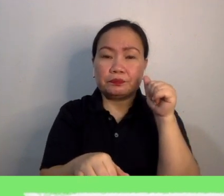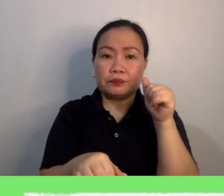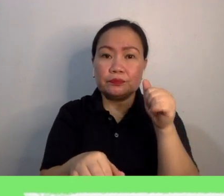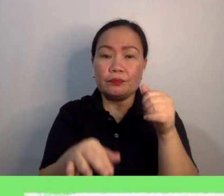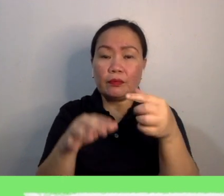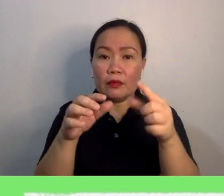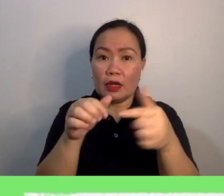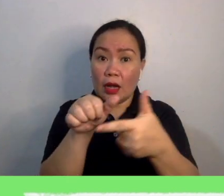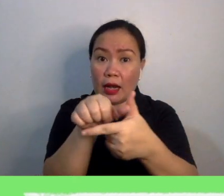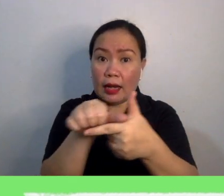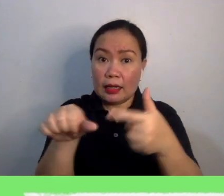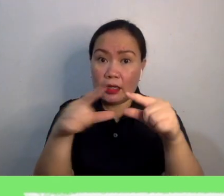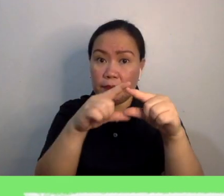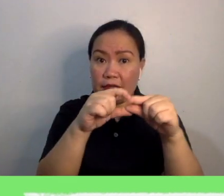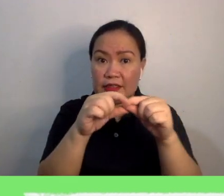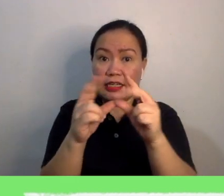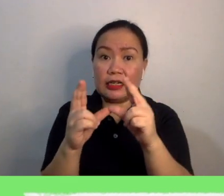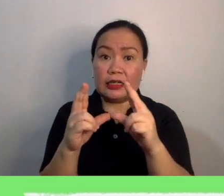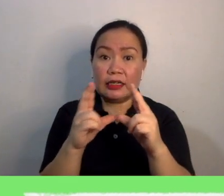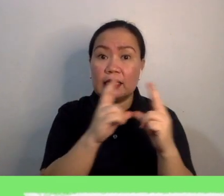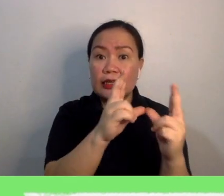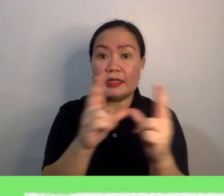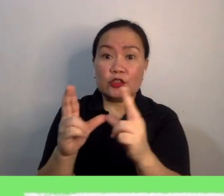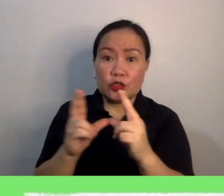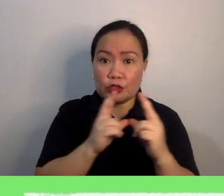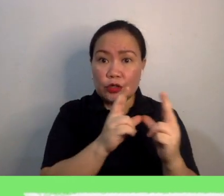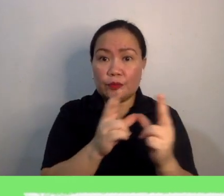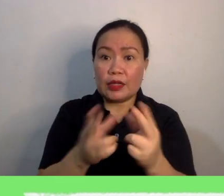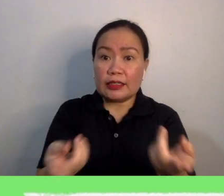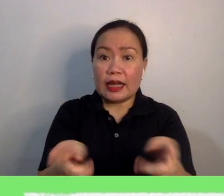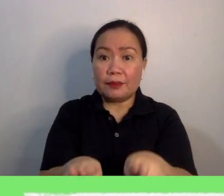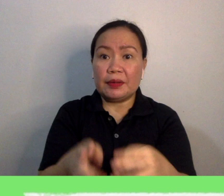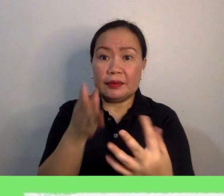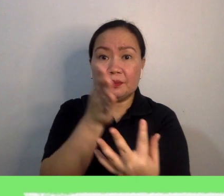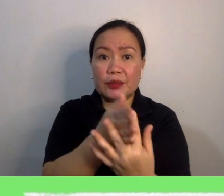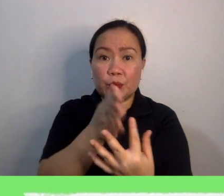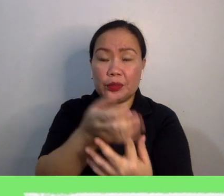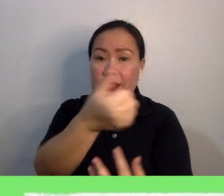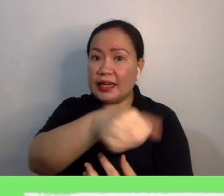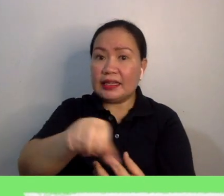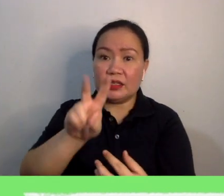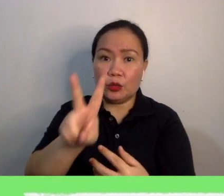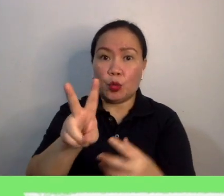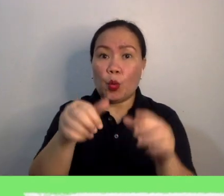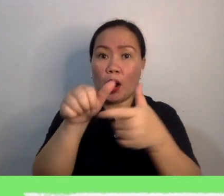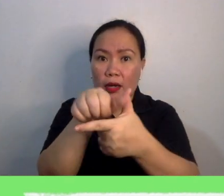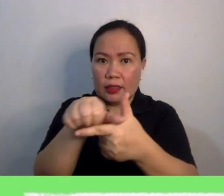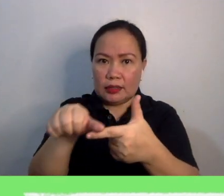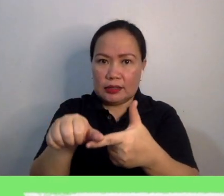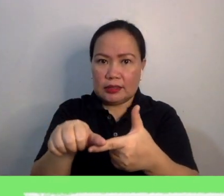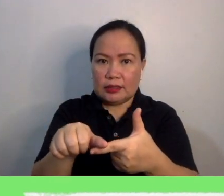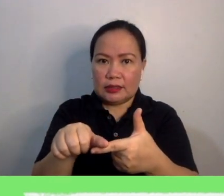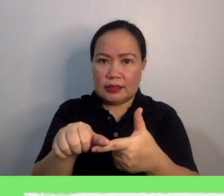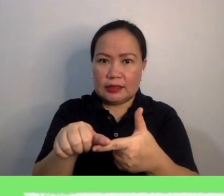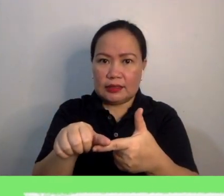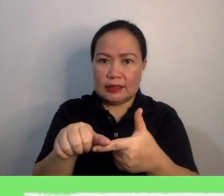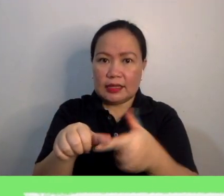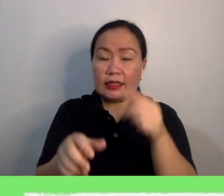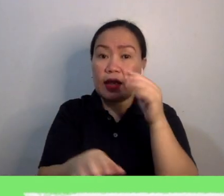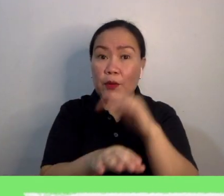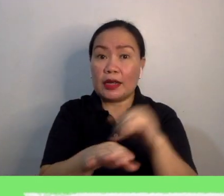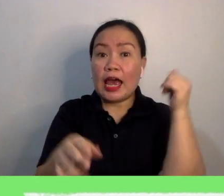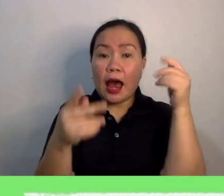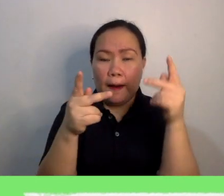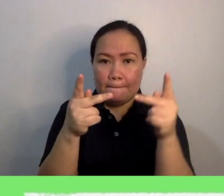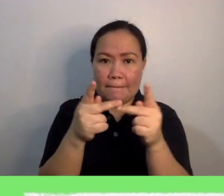natin dun sa relationship ng any two angles, kapag meron na tayong dalawang angles, ang tawag po